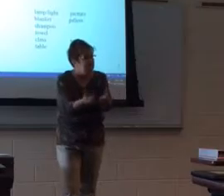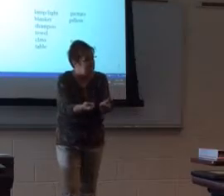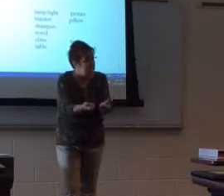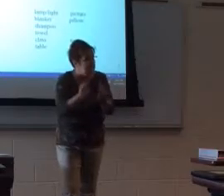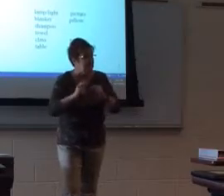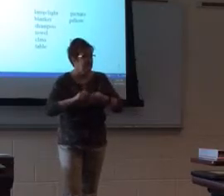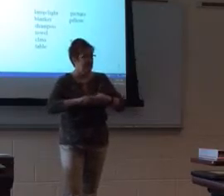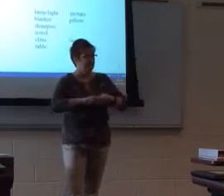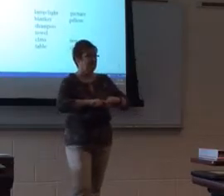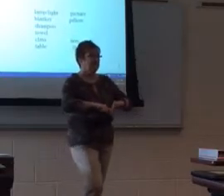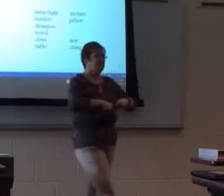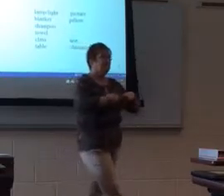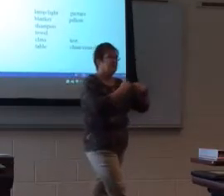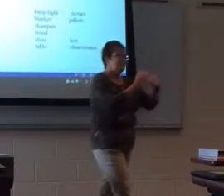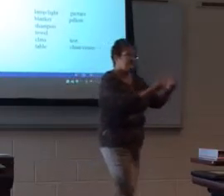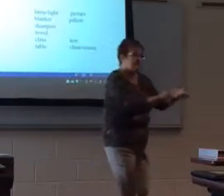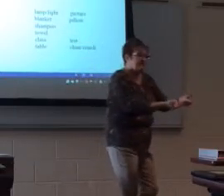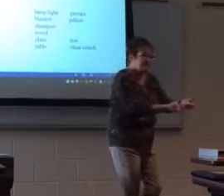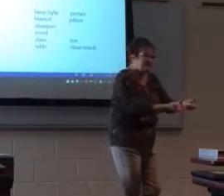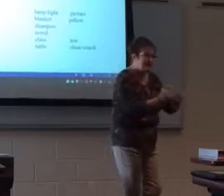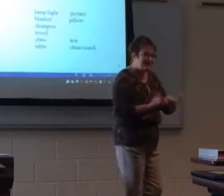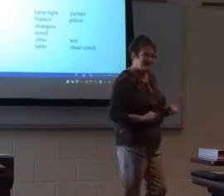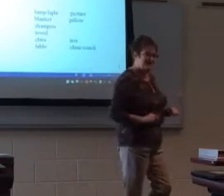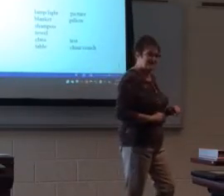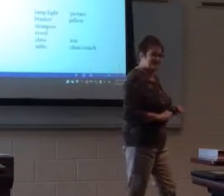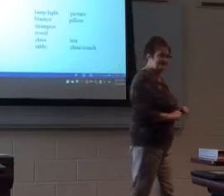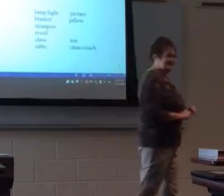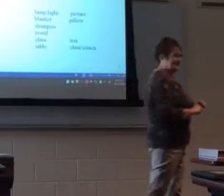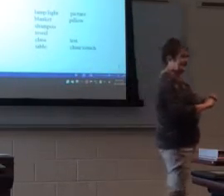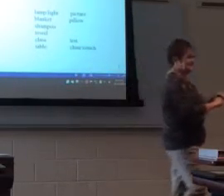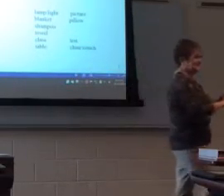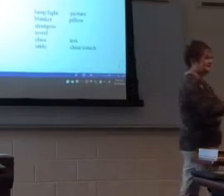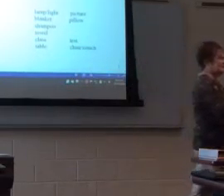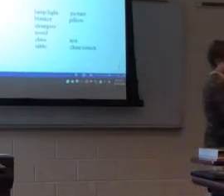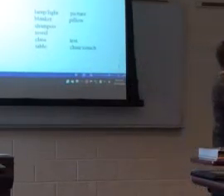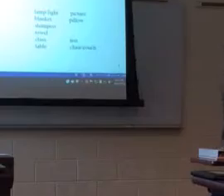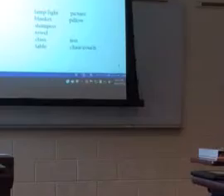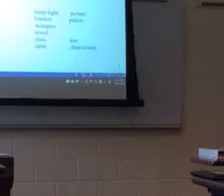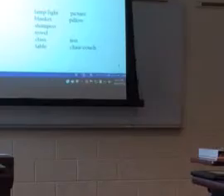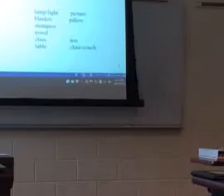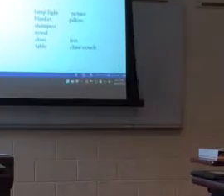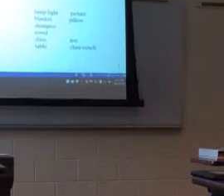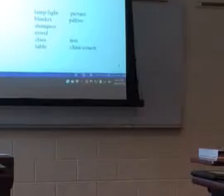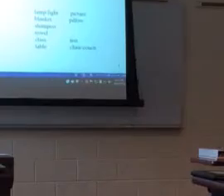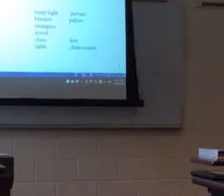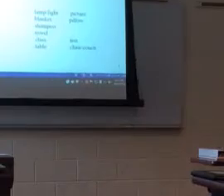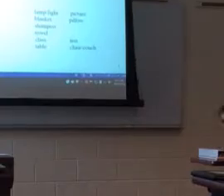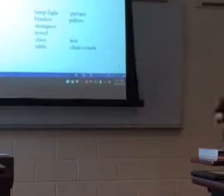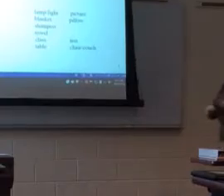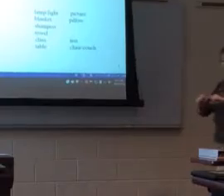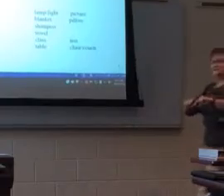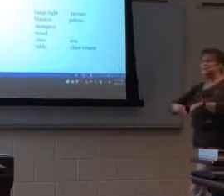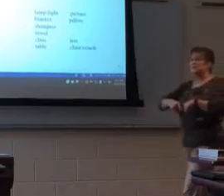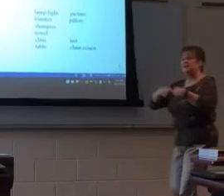giving it to someone. So I'm giving you a present. It's a fake present, but nonetheless, it's a